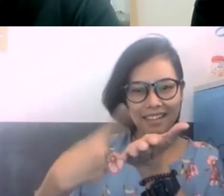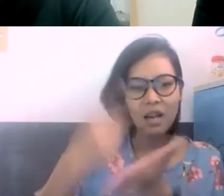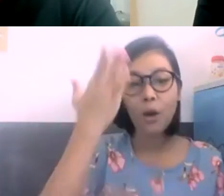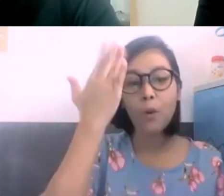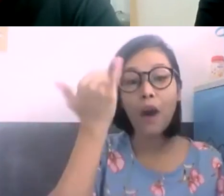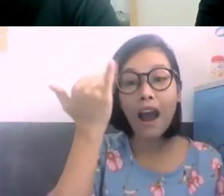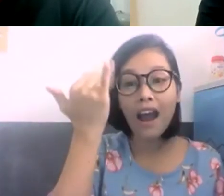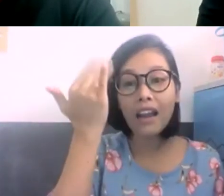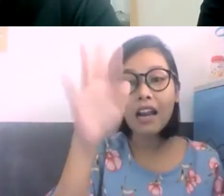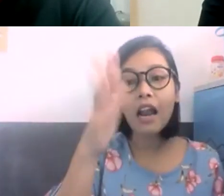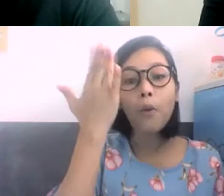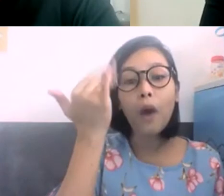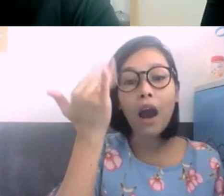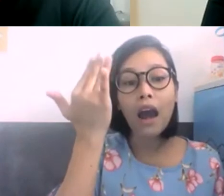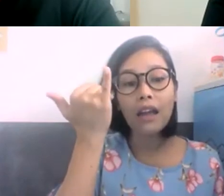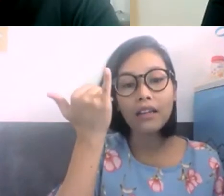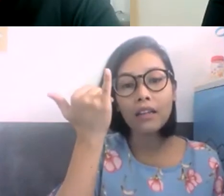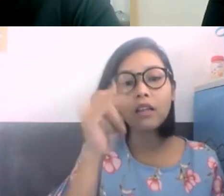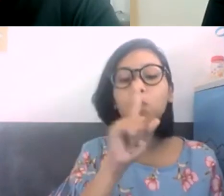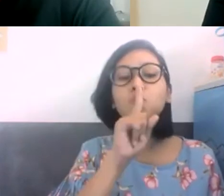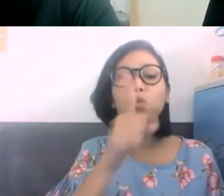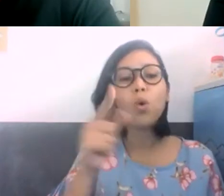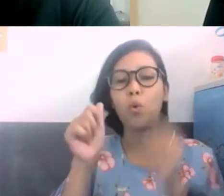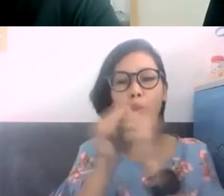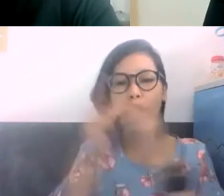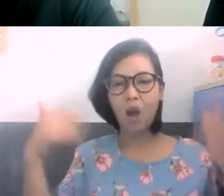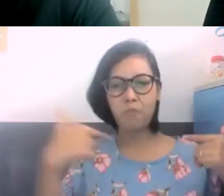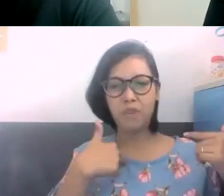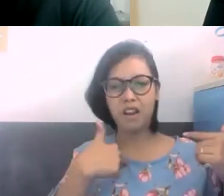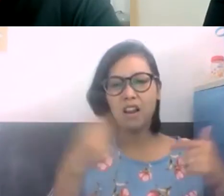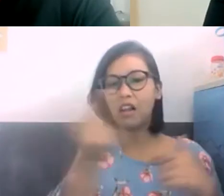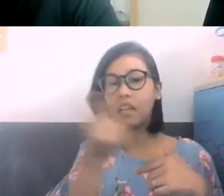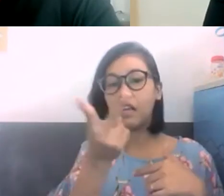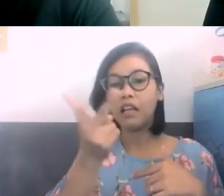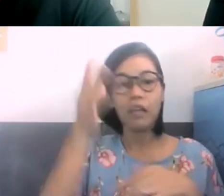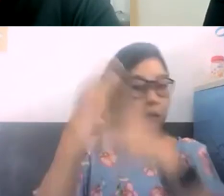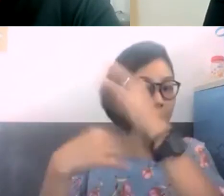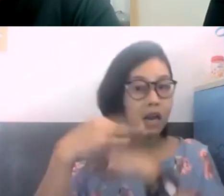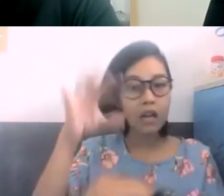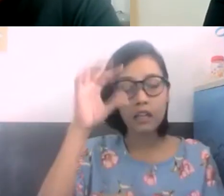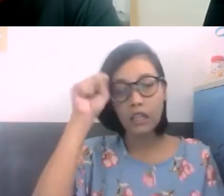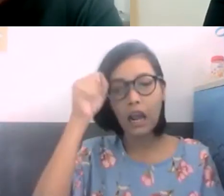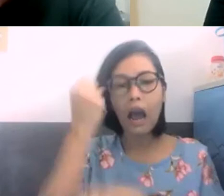even for lesson 8, we haven't even split them up into one-handed signs yet.